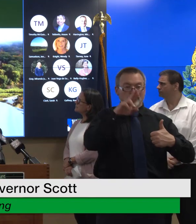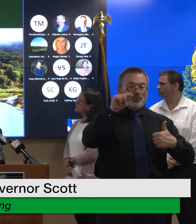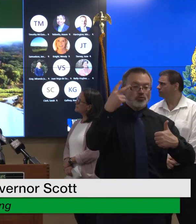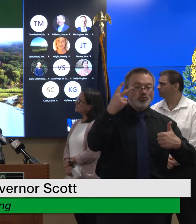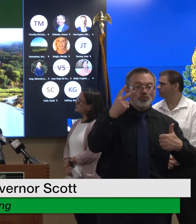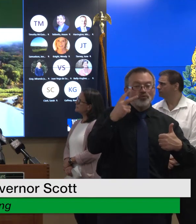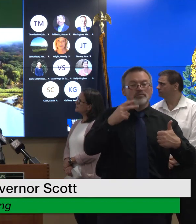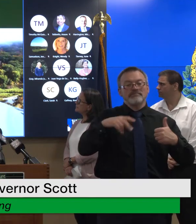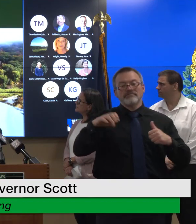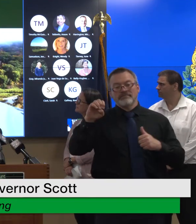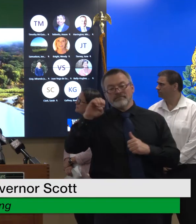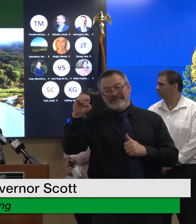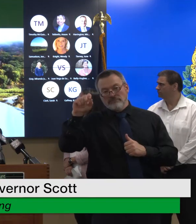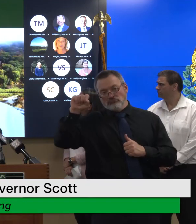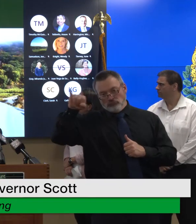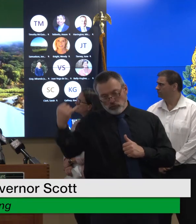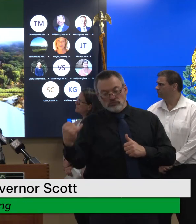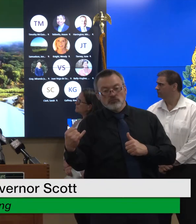East St. Johnsbury,